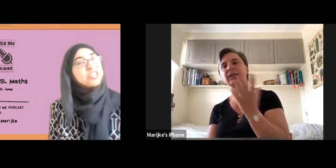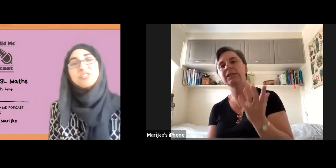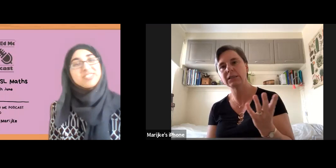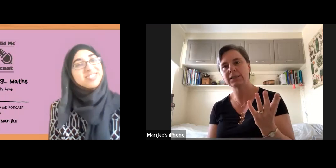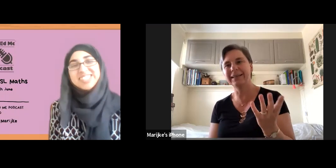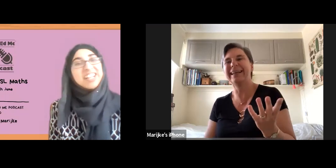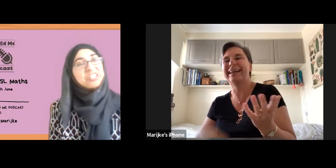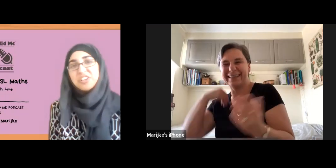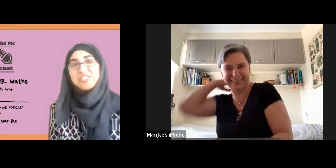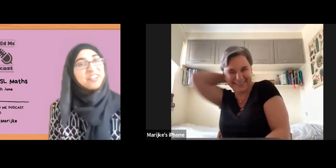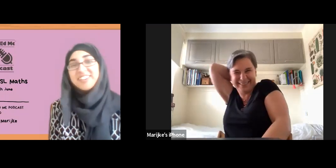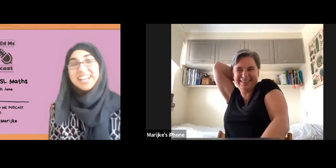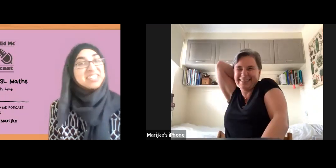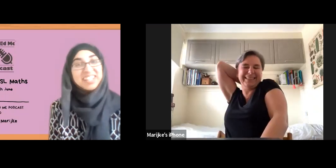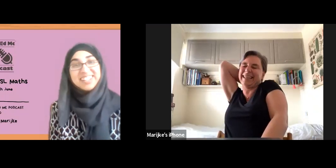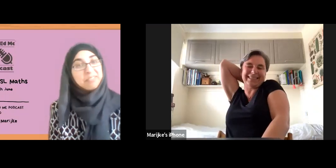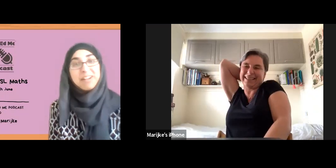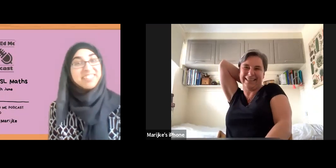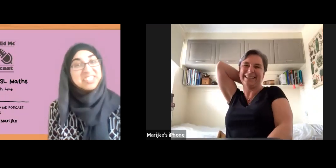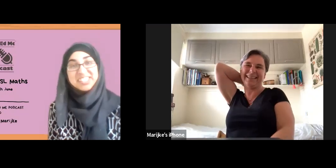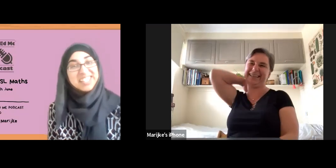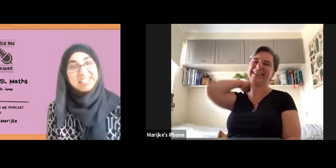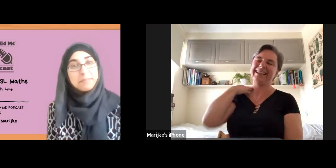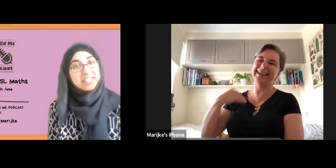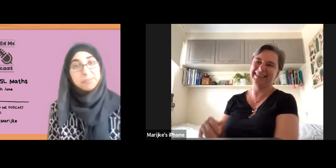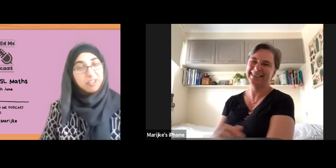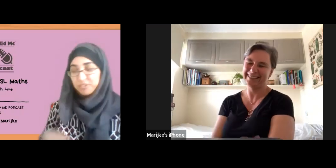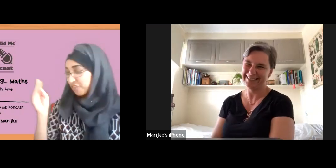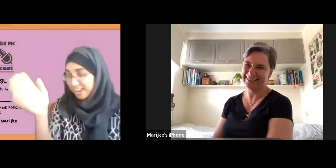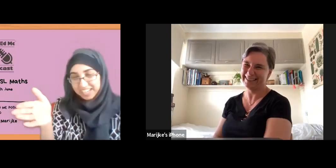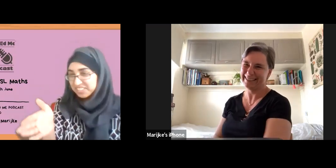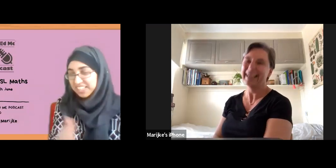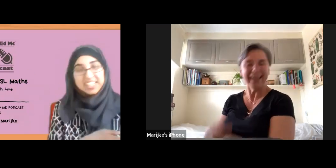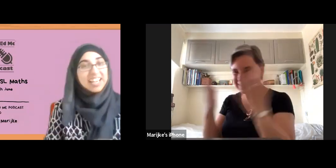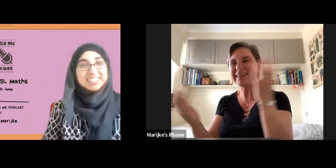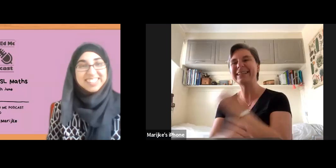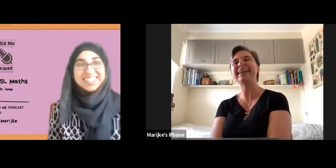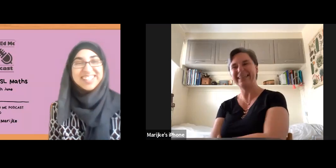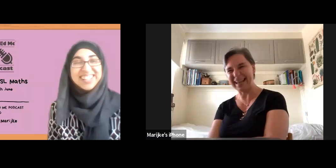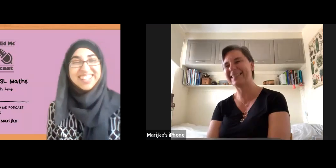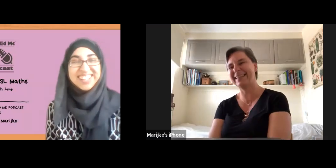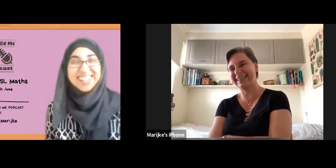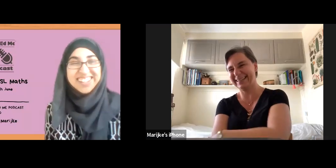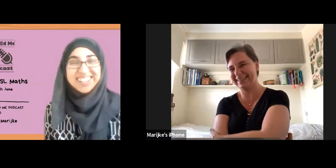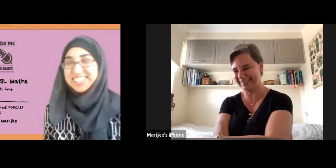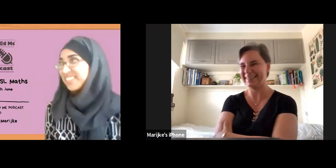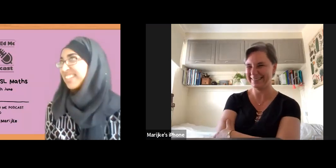answers. Yeah, there's no right or wrong answer. Like exactly. Math is beautiful. You got an answer at the end. Exactly. Yes. That's really